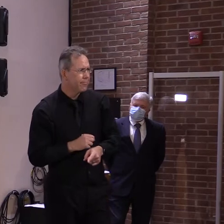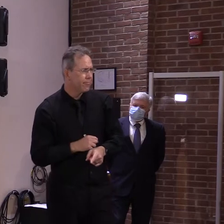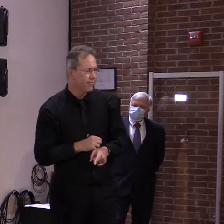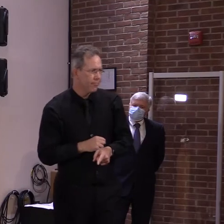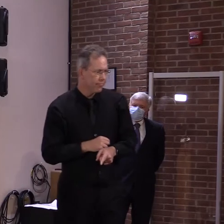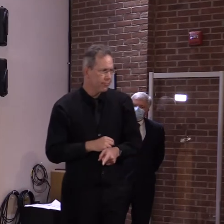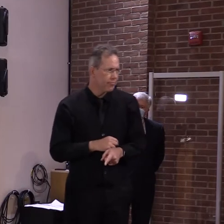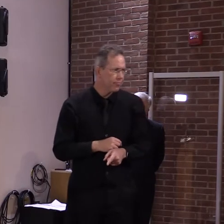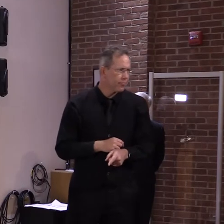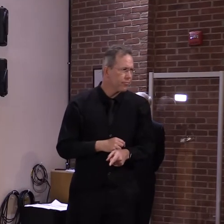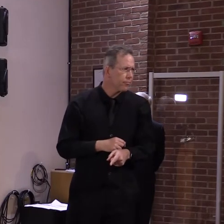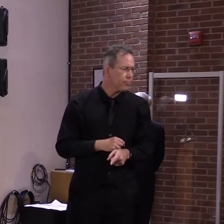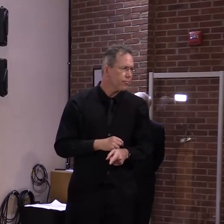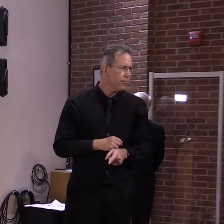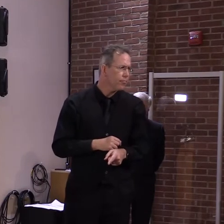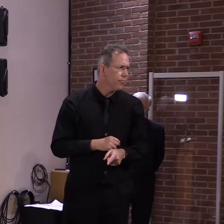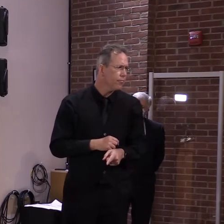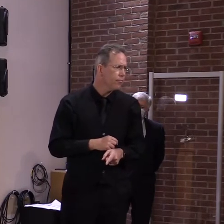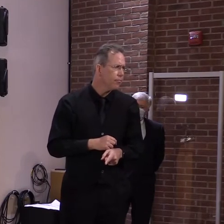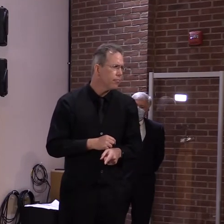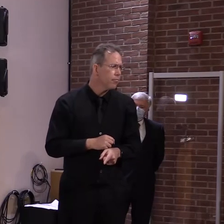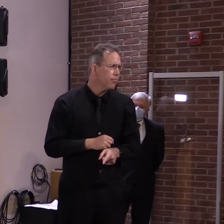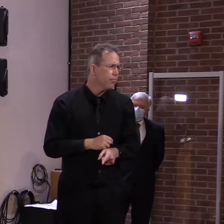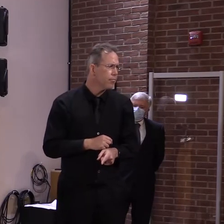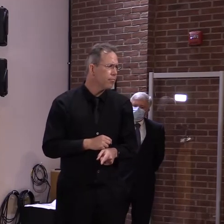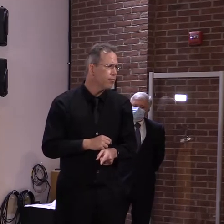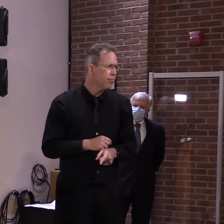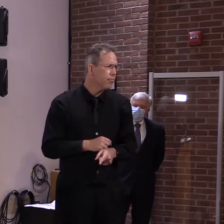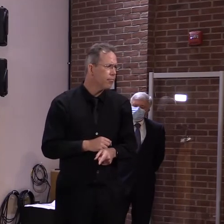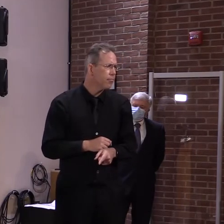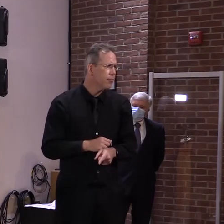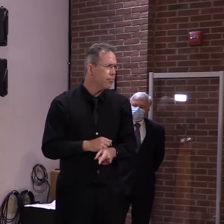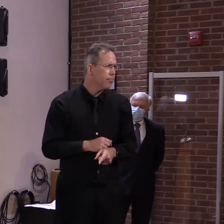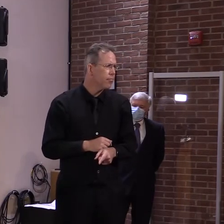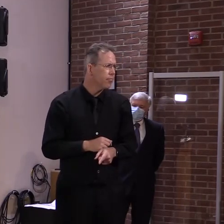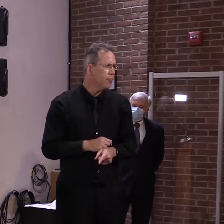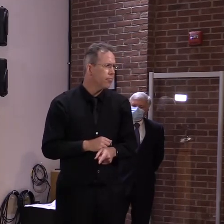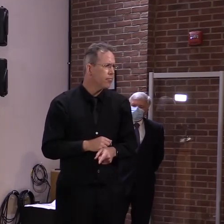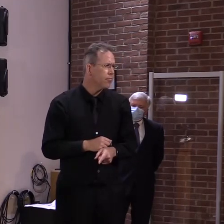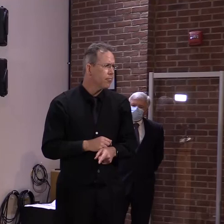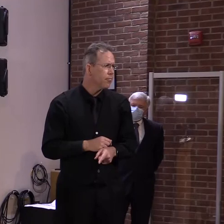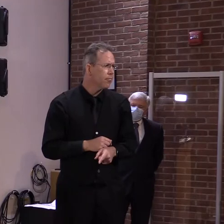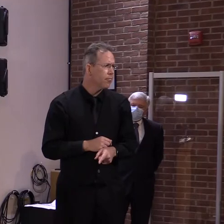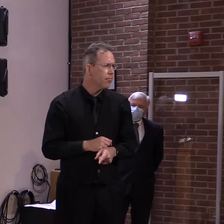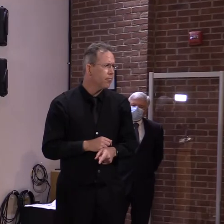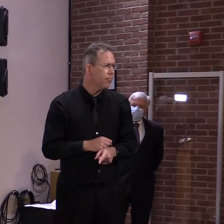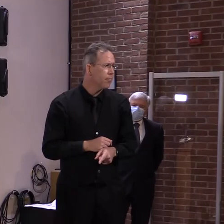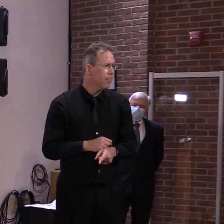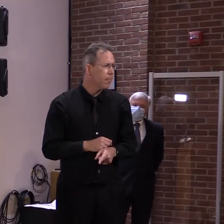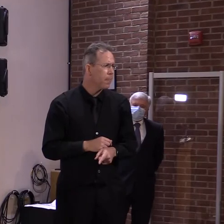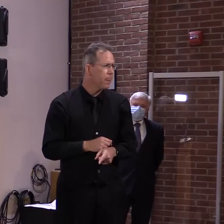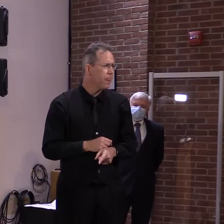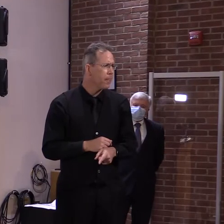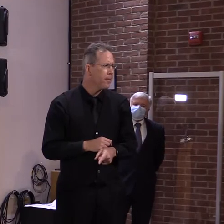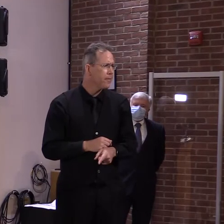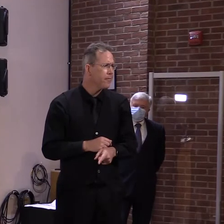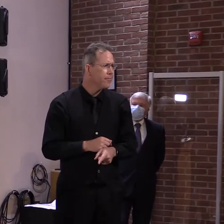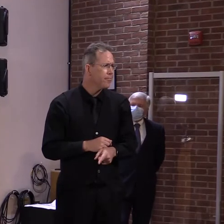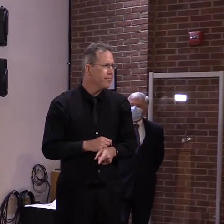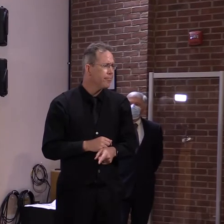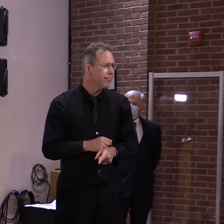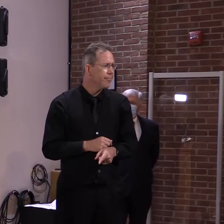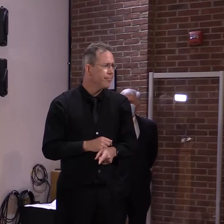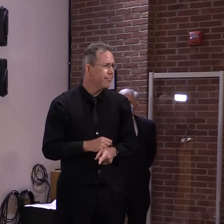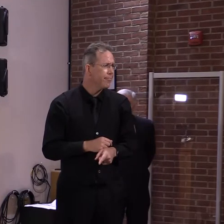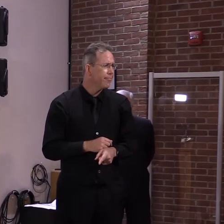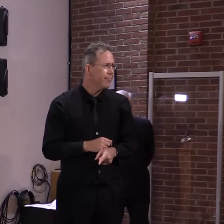most of Vermont's county fairs are going to be able to happen this year. And that's kind of a rare opportunity to get a lot of